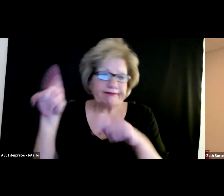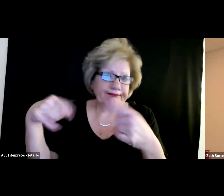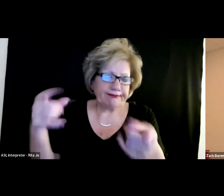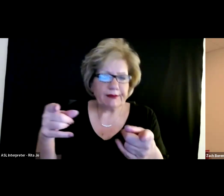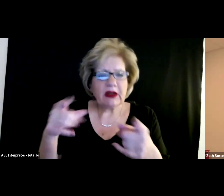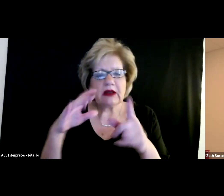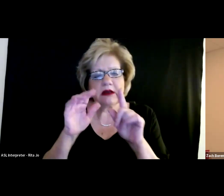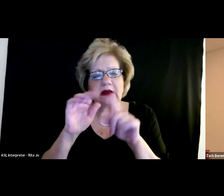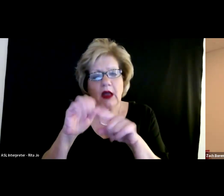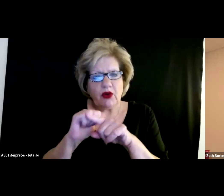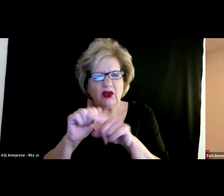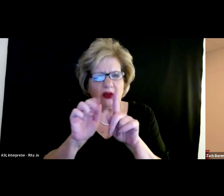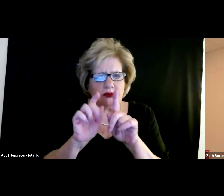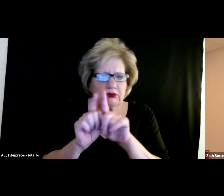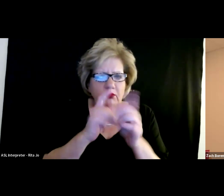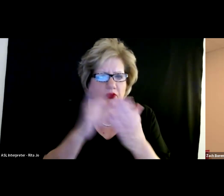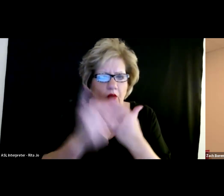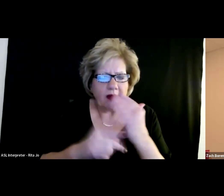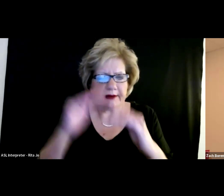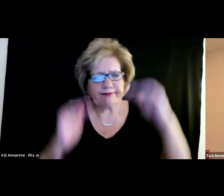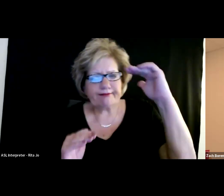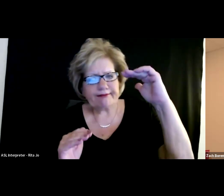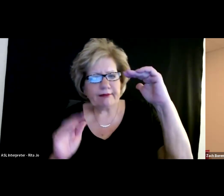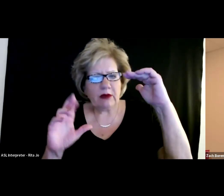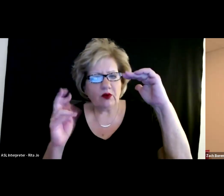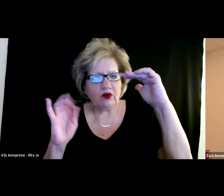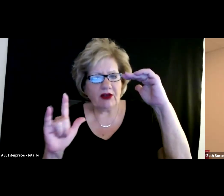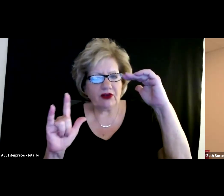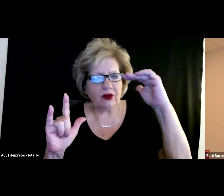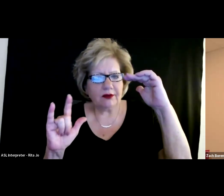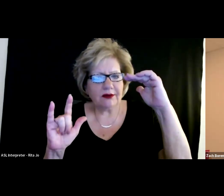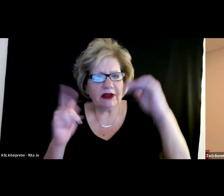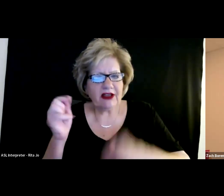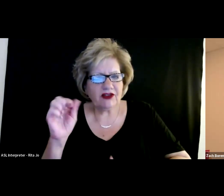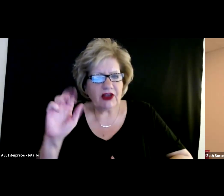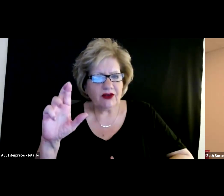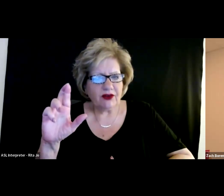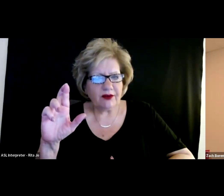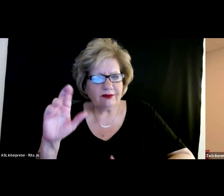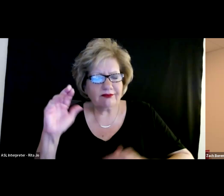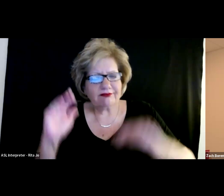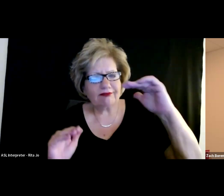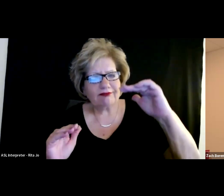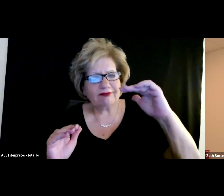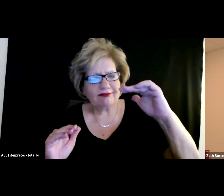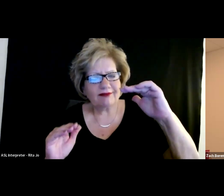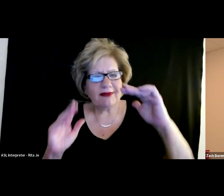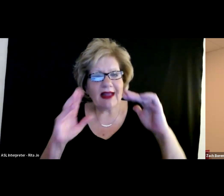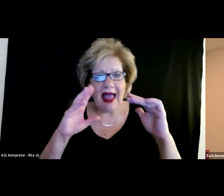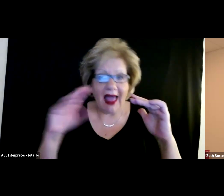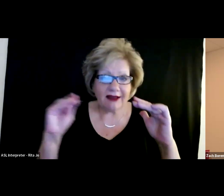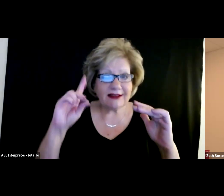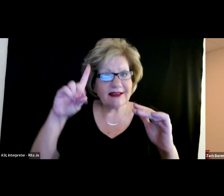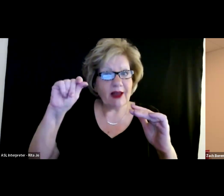have displayed significant racial and gender disparities and have not always created the space for disabled workers to succeed